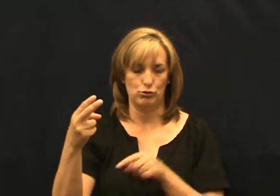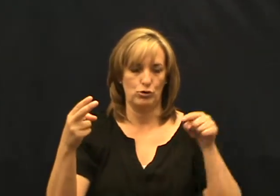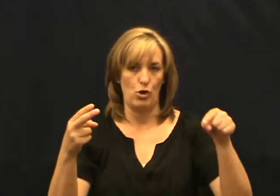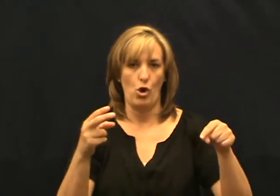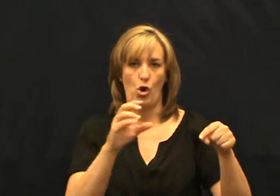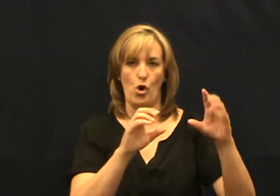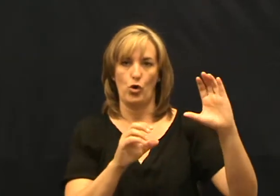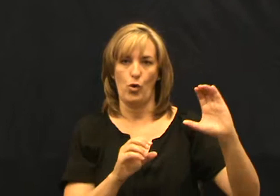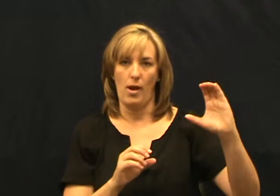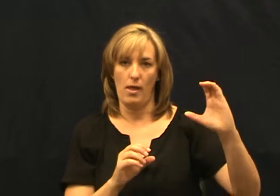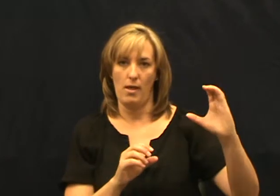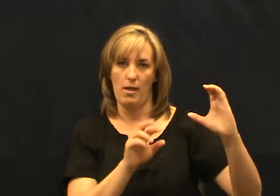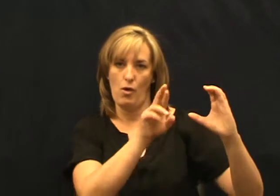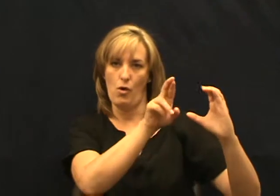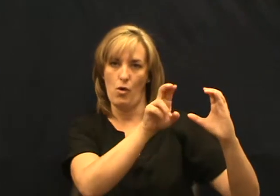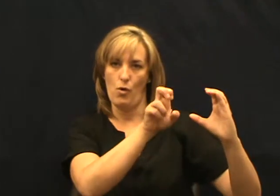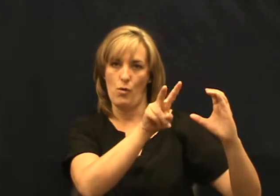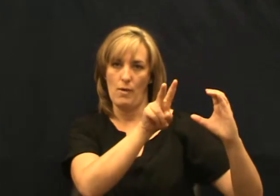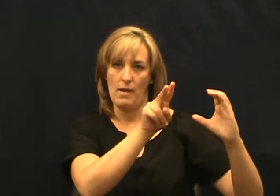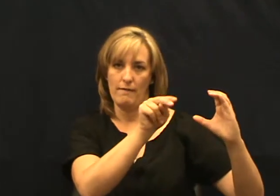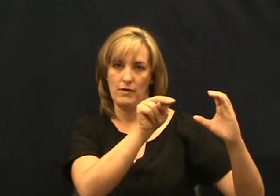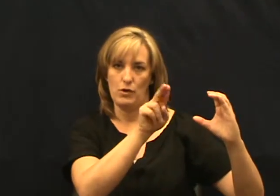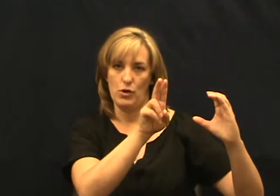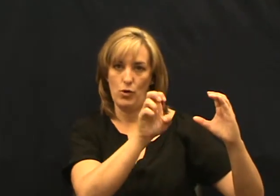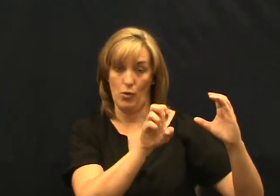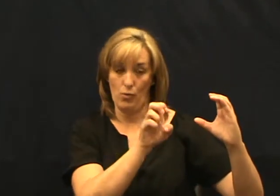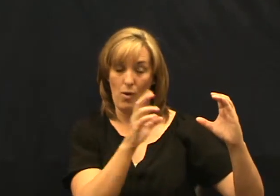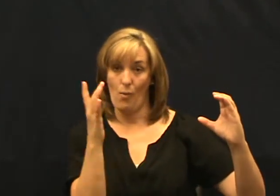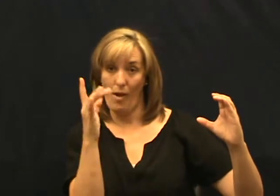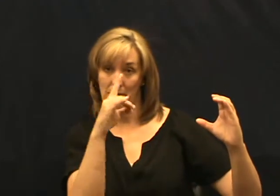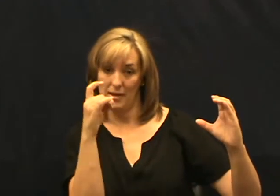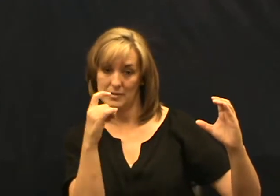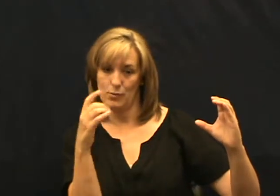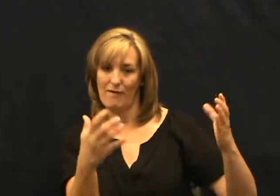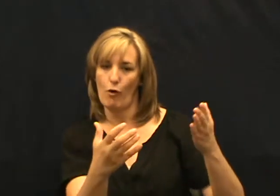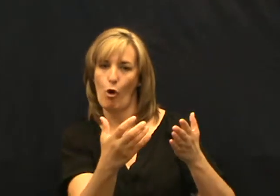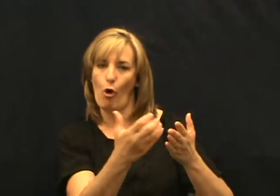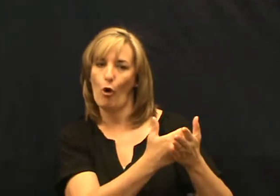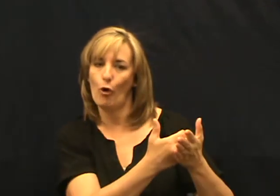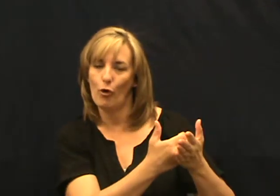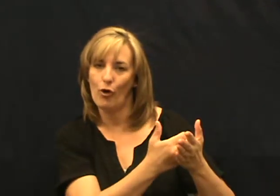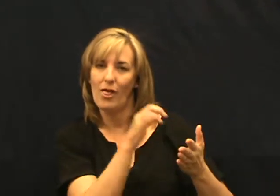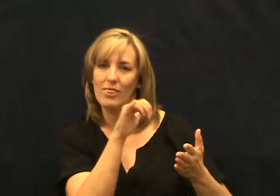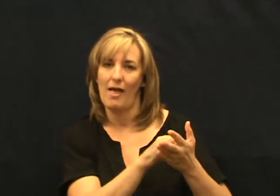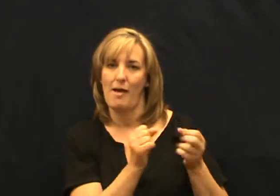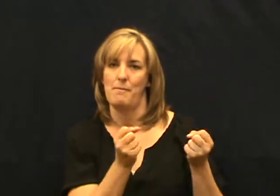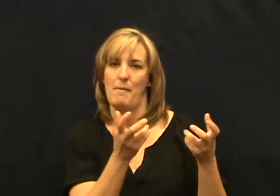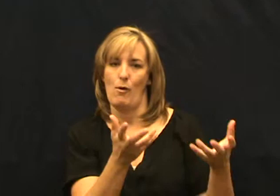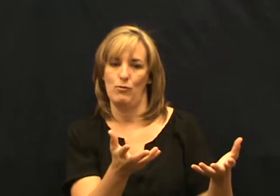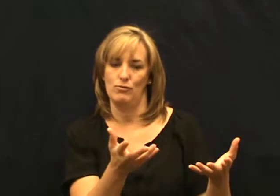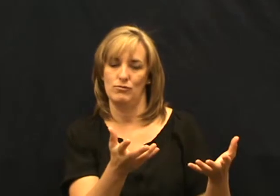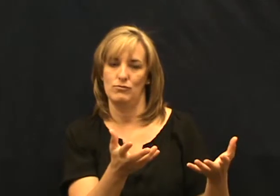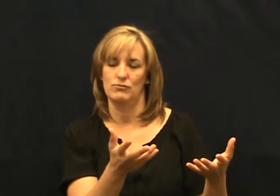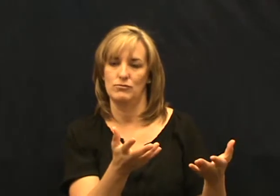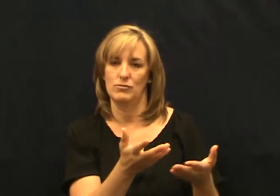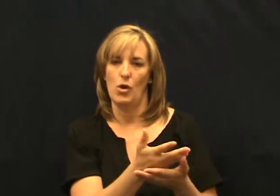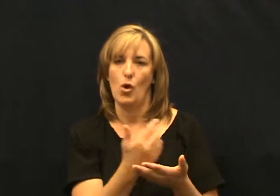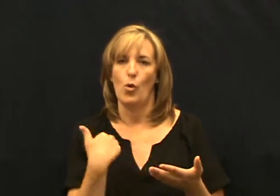credit revenue because we've earned that amount because we've delivered our product to our customers. So look at